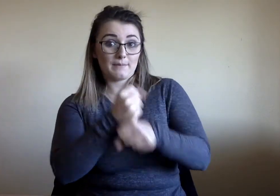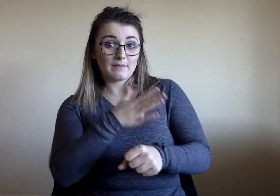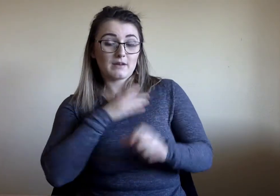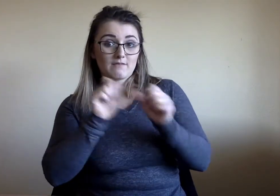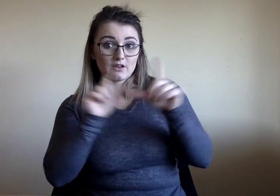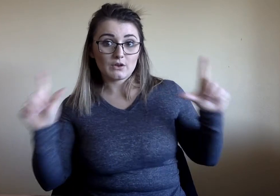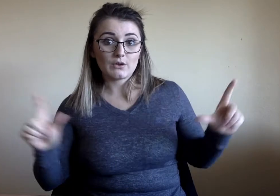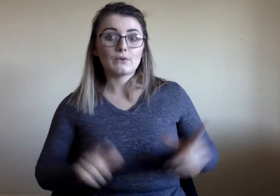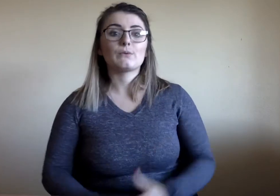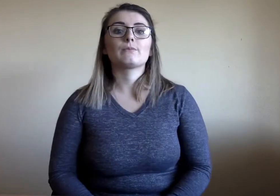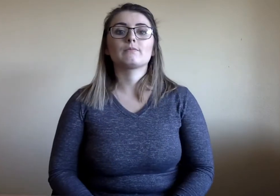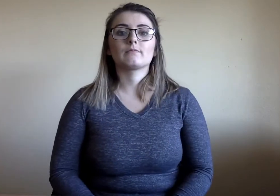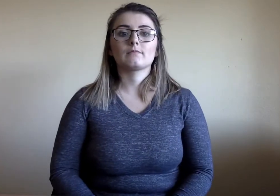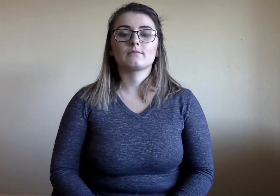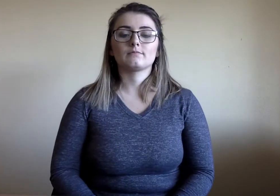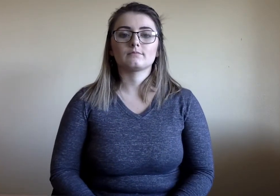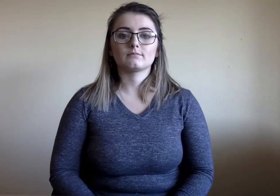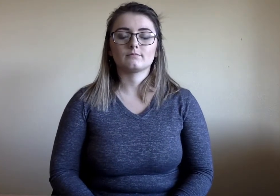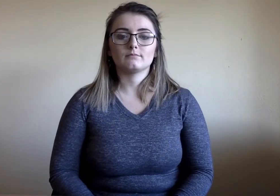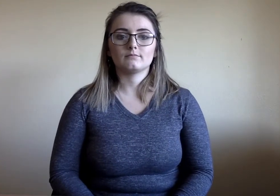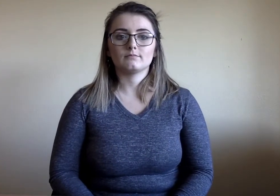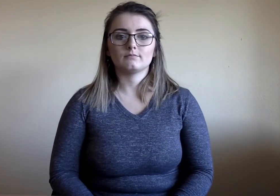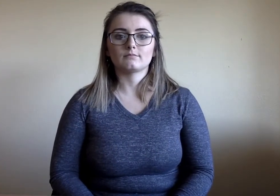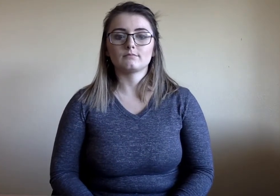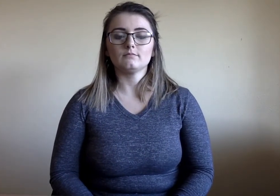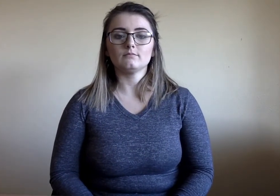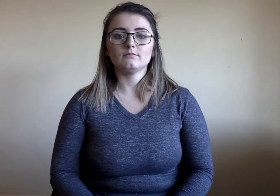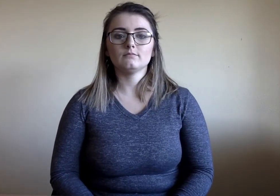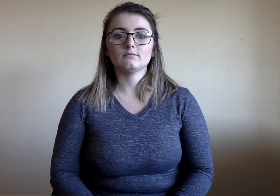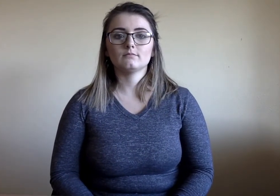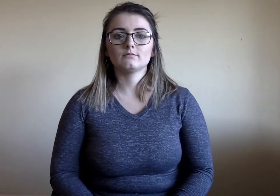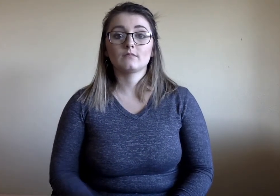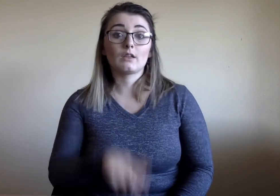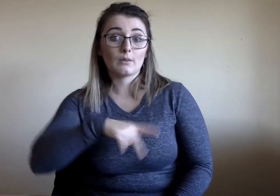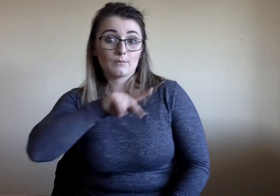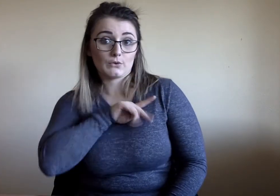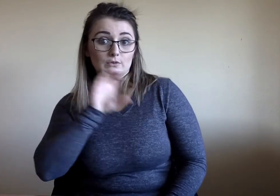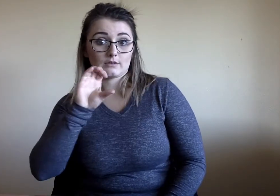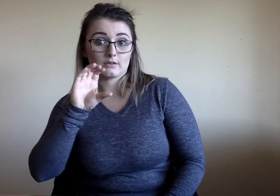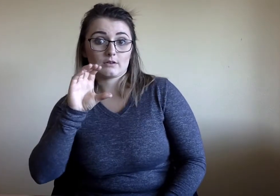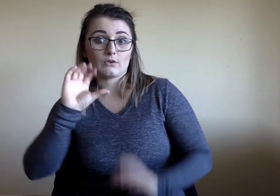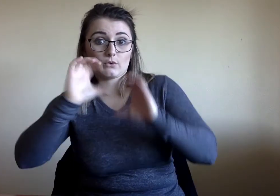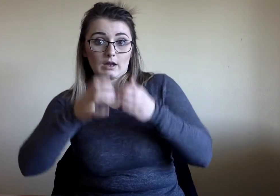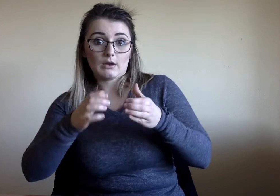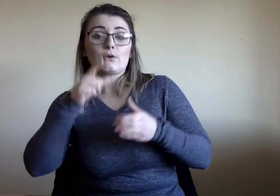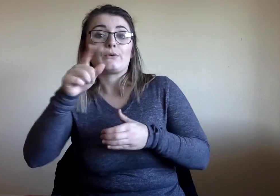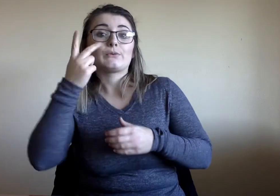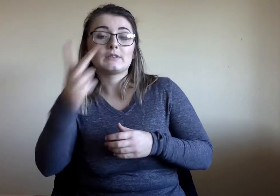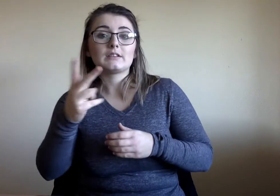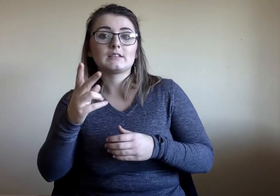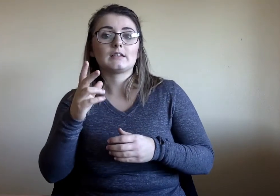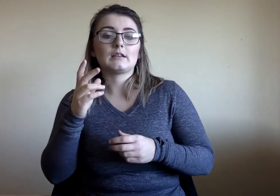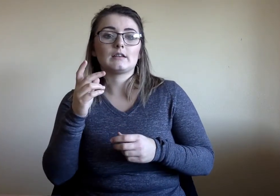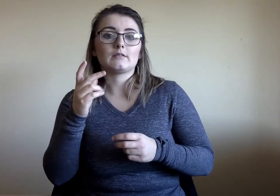rig set up. I'll show a behind-the-scenes shot of that right now. In the personal section, you'll see videos from my daily life, vlogs of me